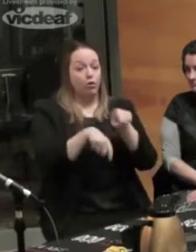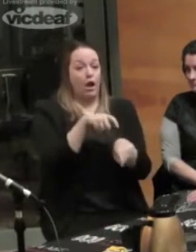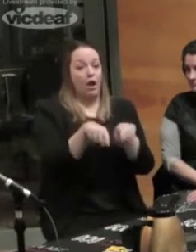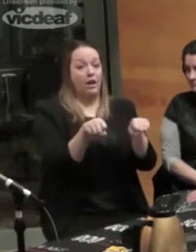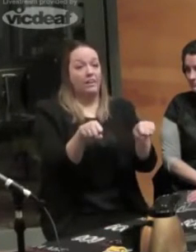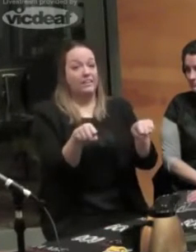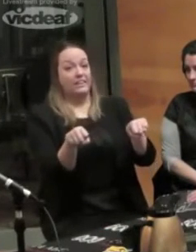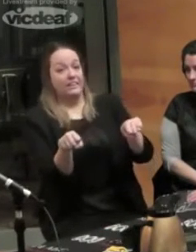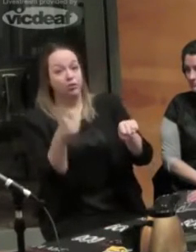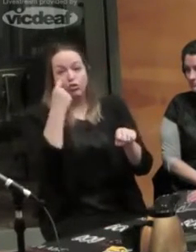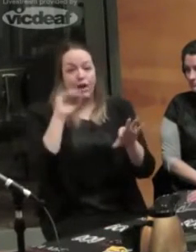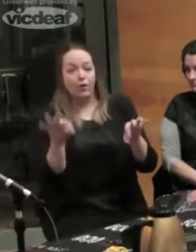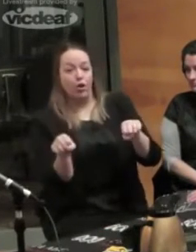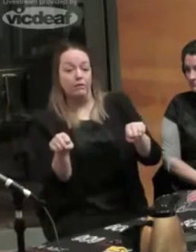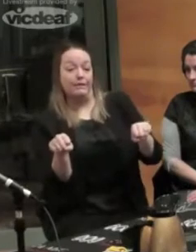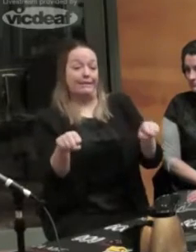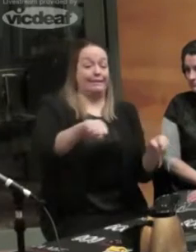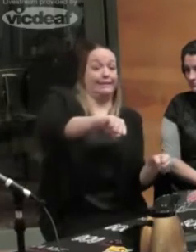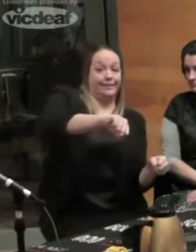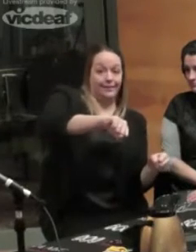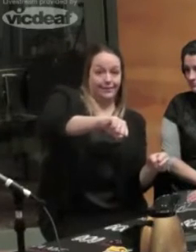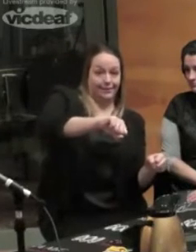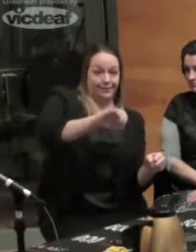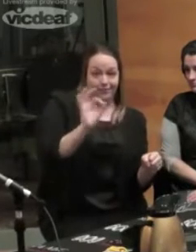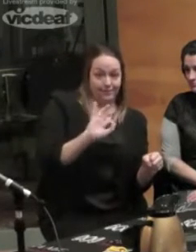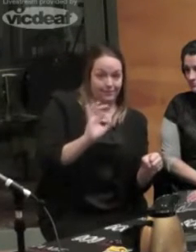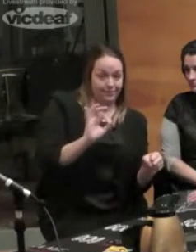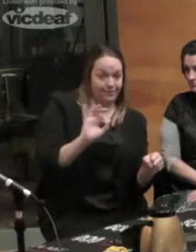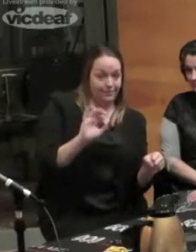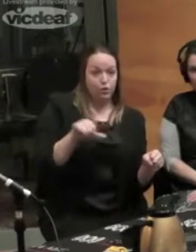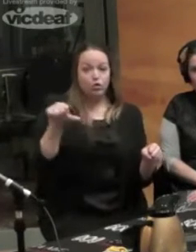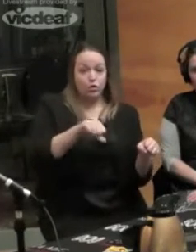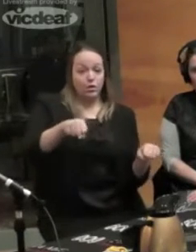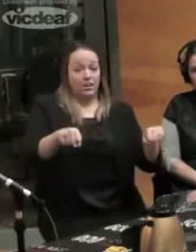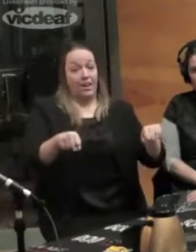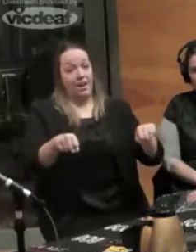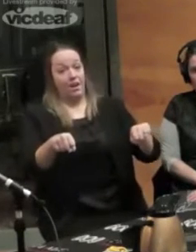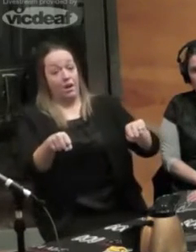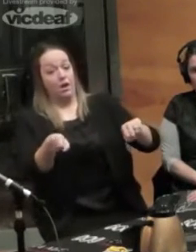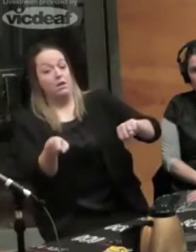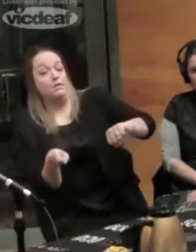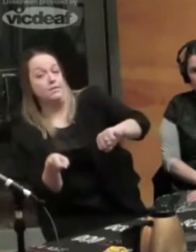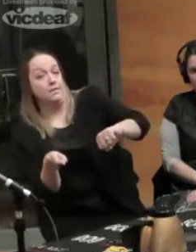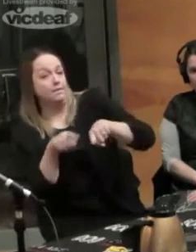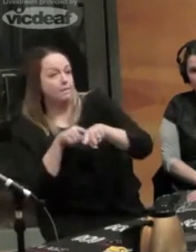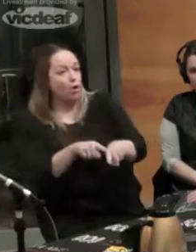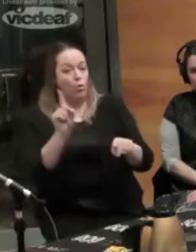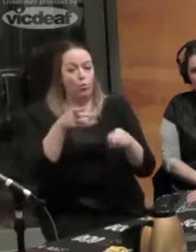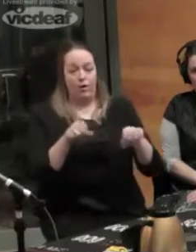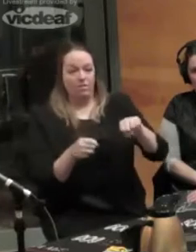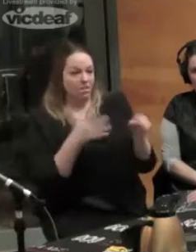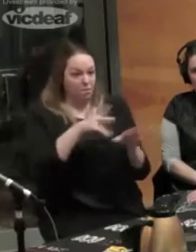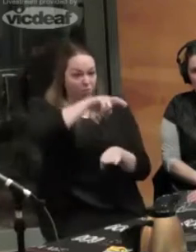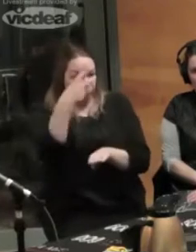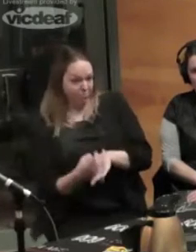on, instead of resisting that fall by turning your wheel to the opposite direction, you actually go with the fall. What? So you and crash